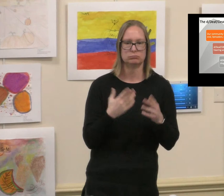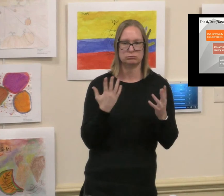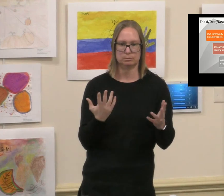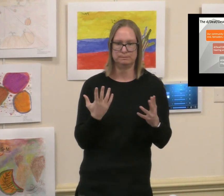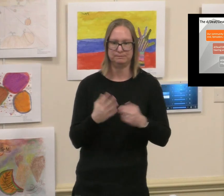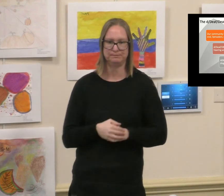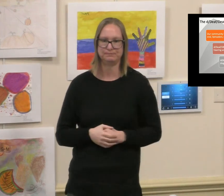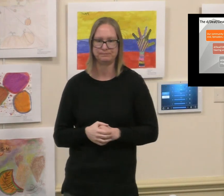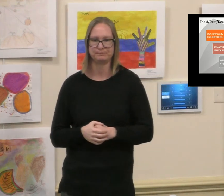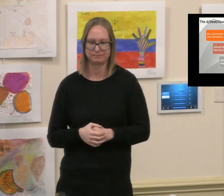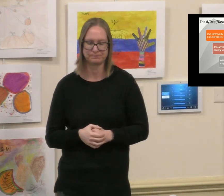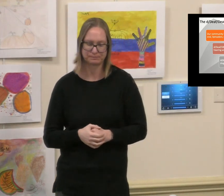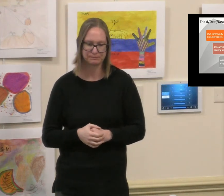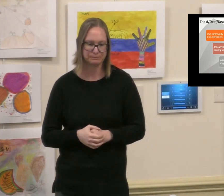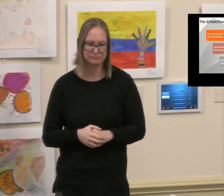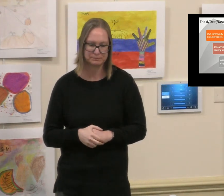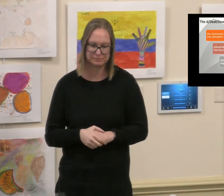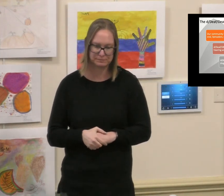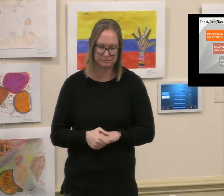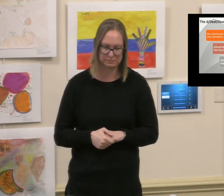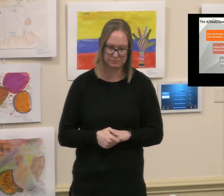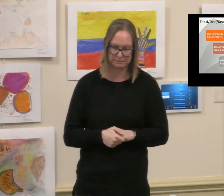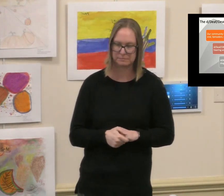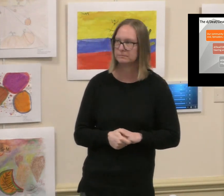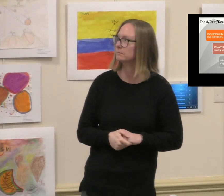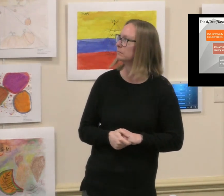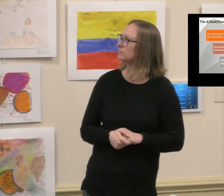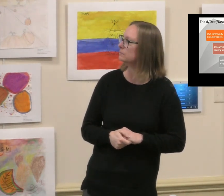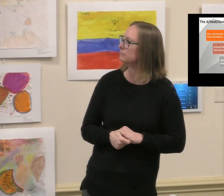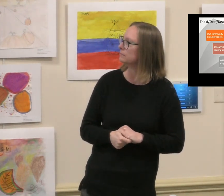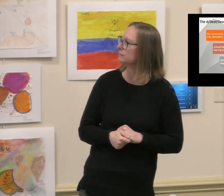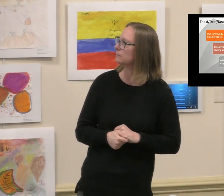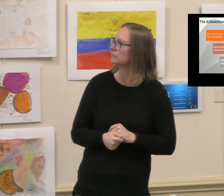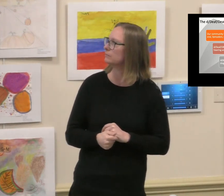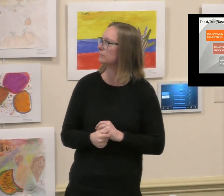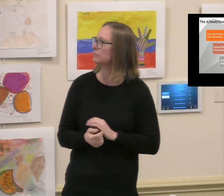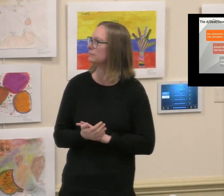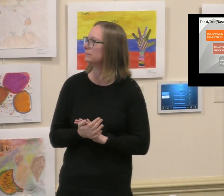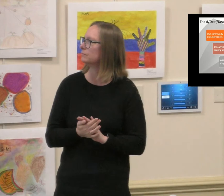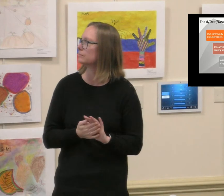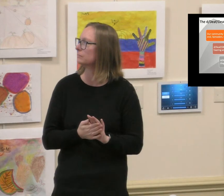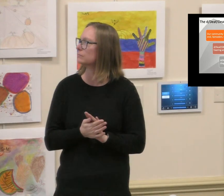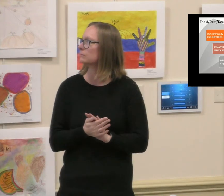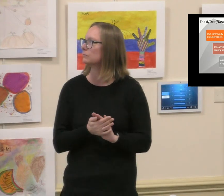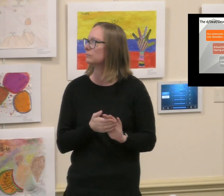or I'm hard of hearing and I'm primarily in the deaf world. It's really important just to follow their lead.